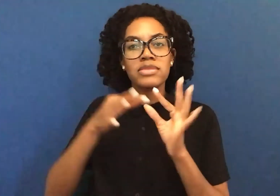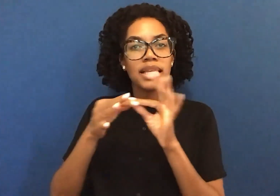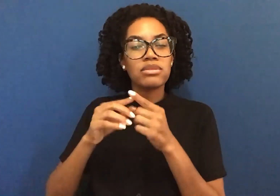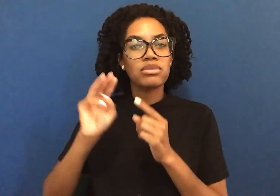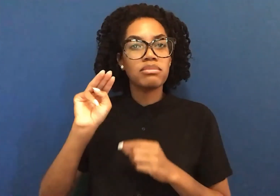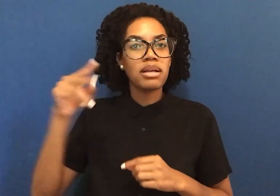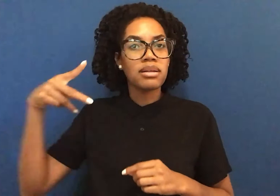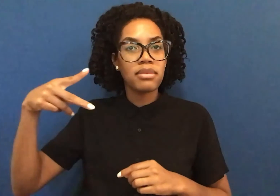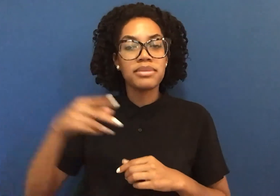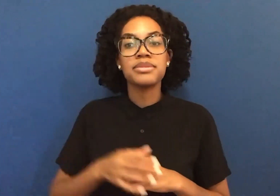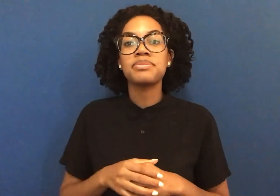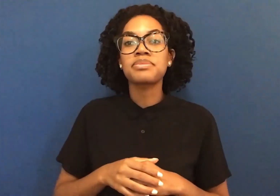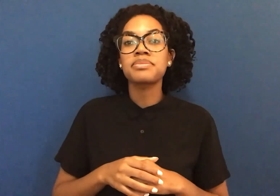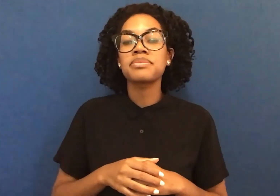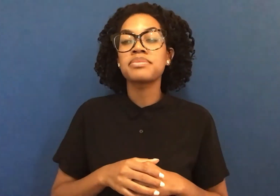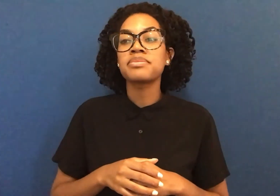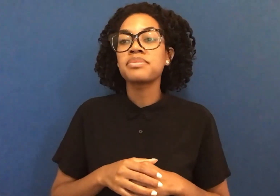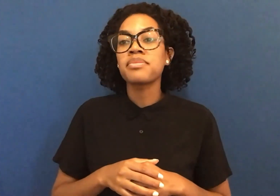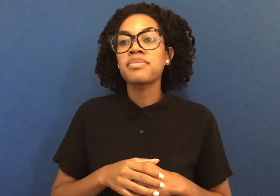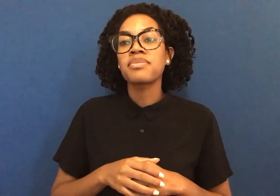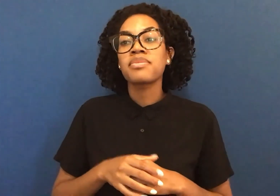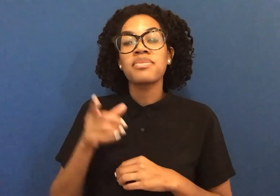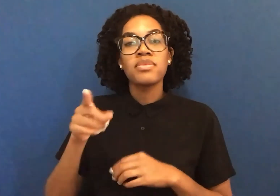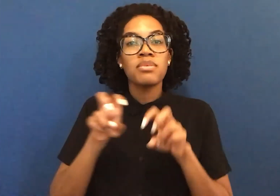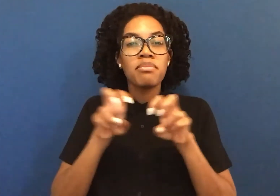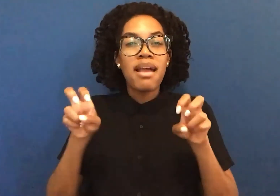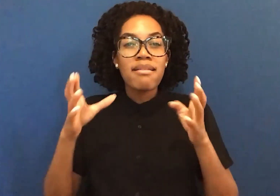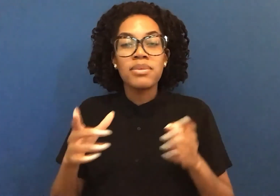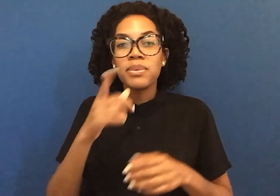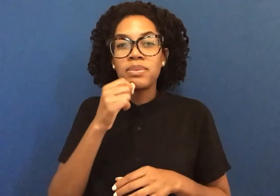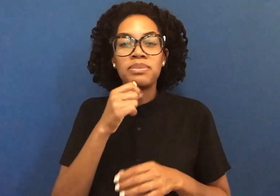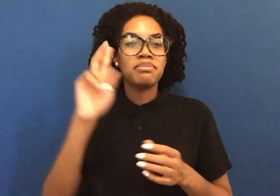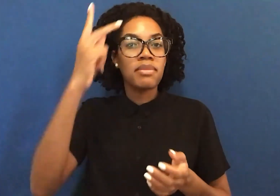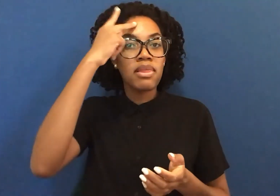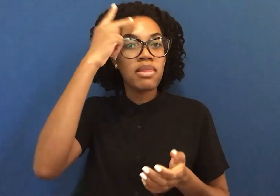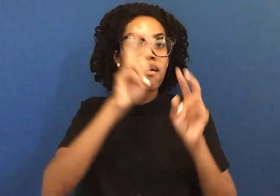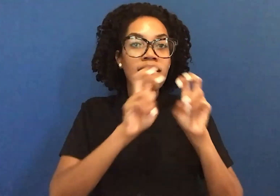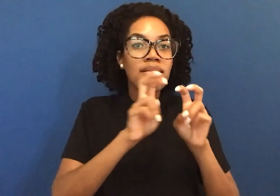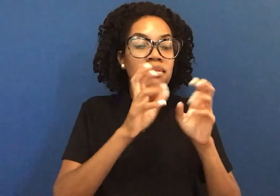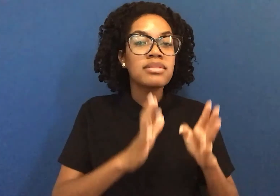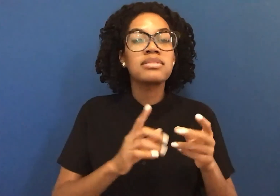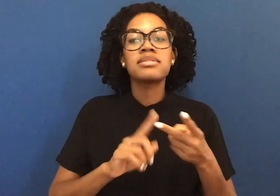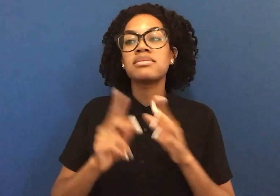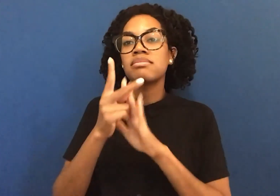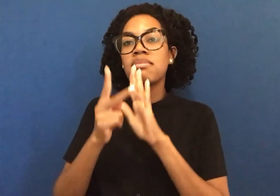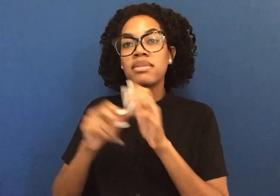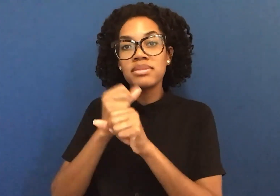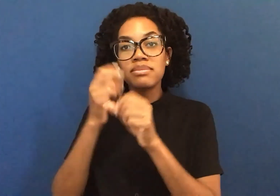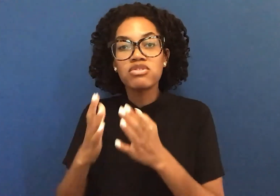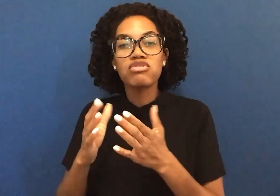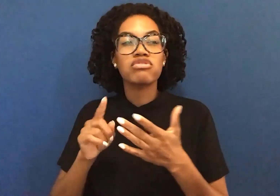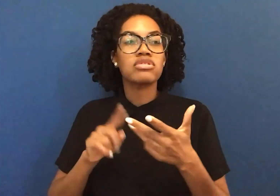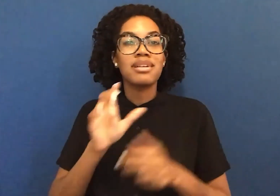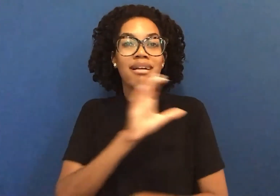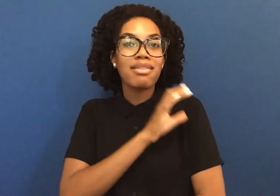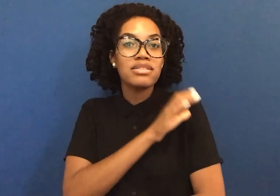response. We're joined today by political analysts, by journalists, by policymakers, and by clinicians who are not only experts